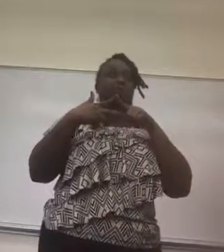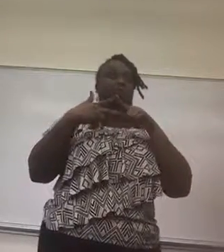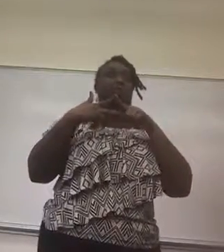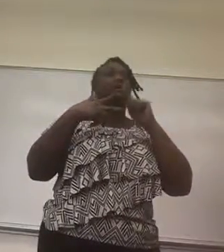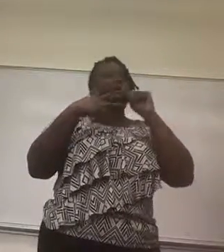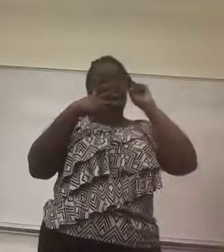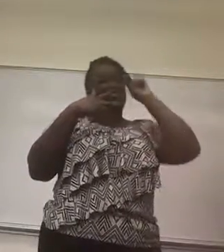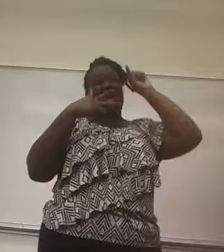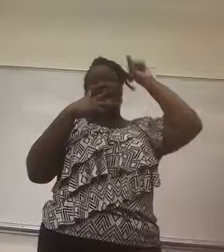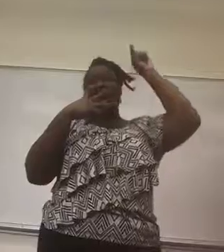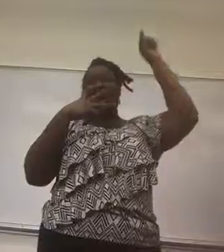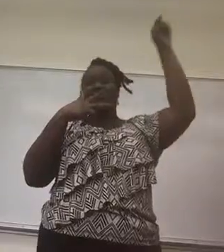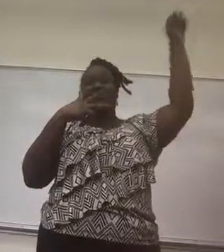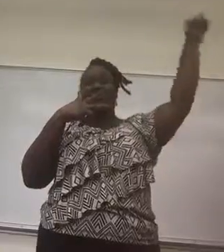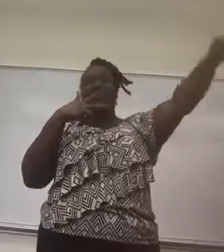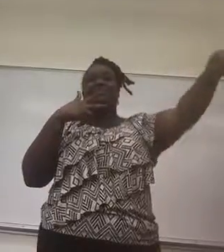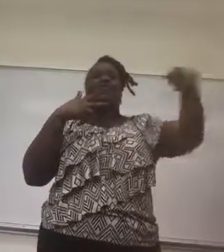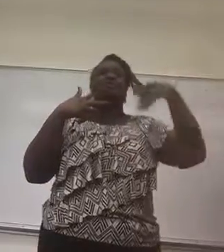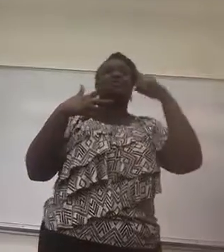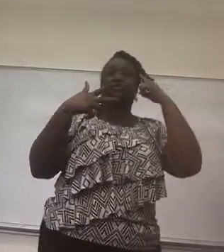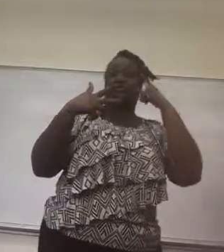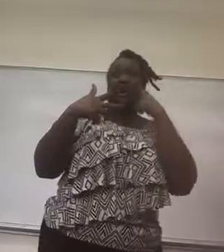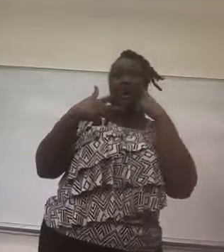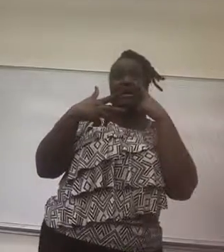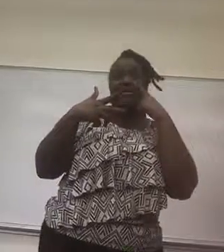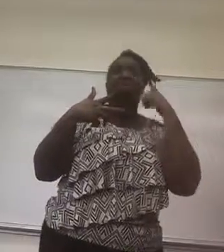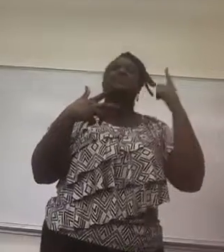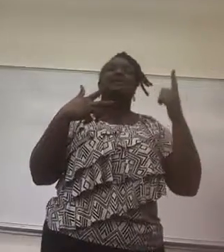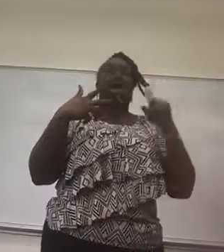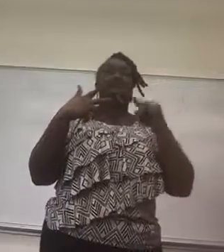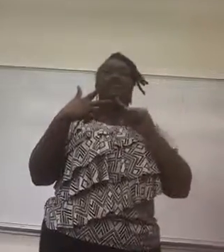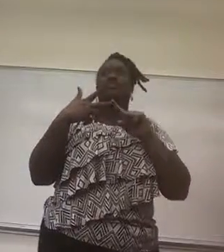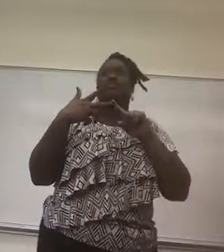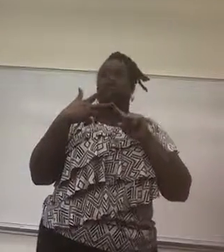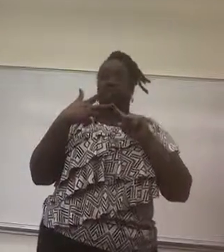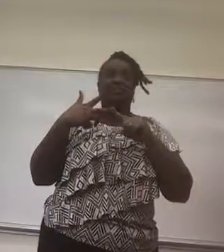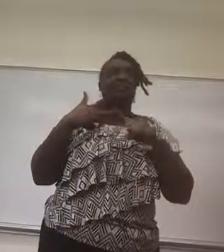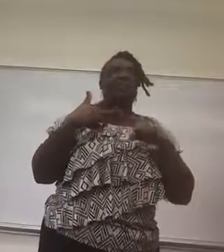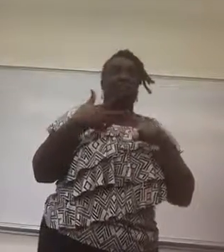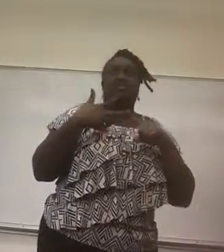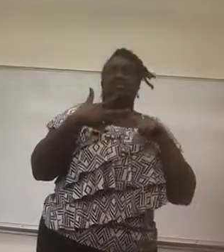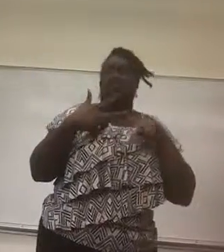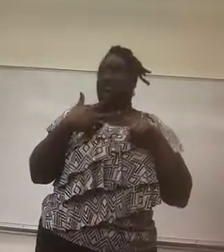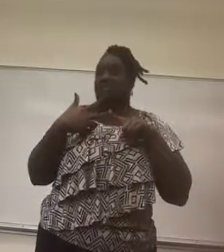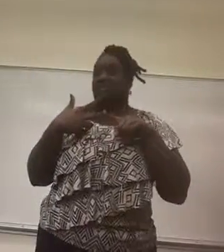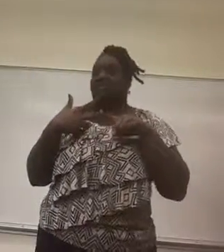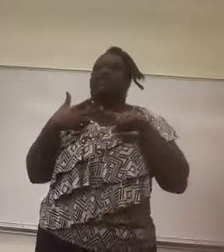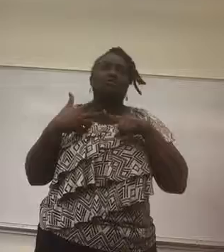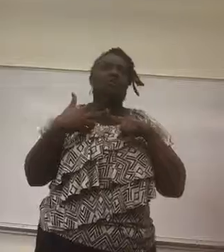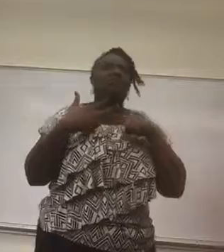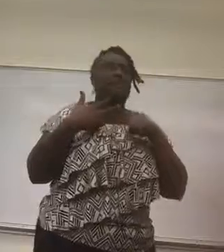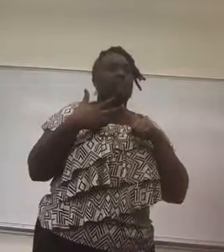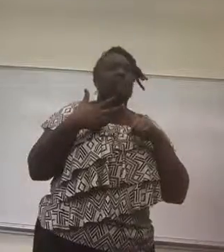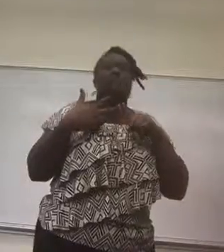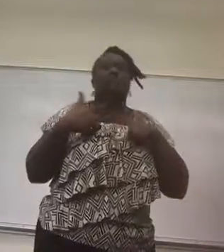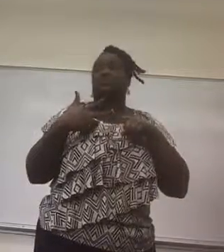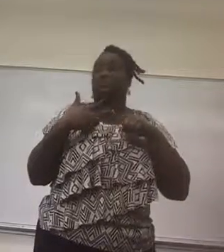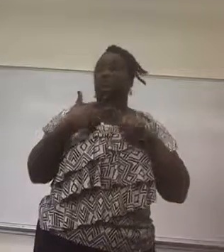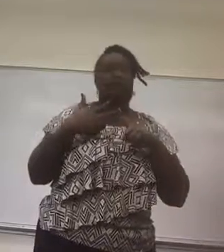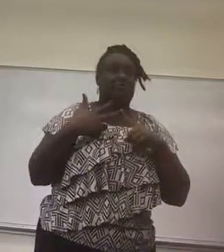that with how you're assigning something with your eyes. And then the third thing is using classifiers. That's also going to help you set up things properly